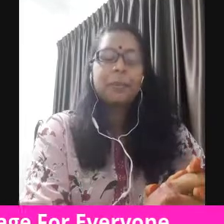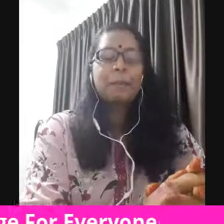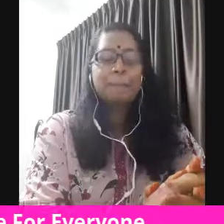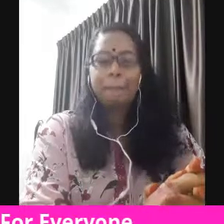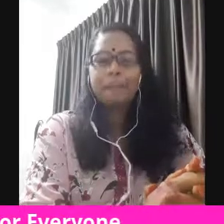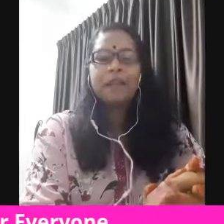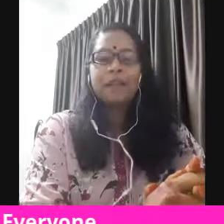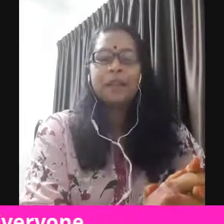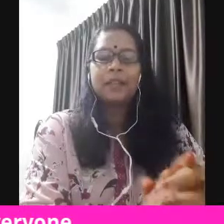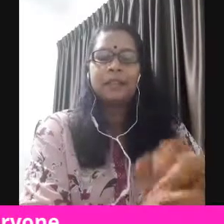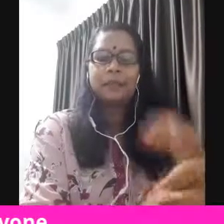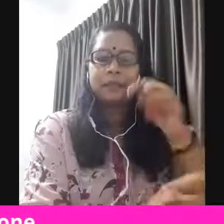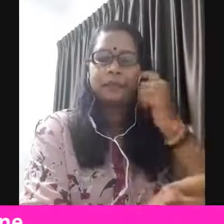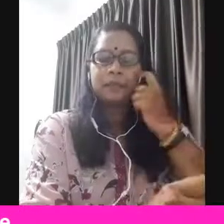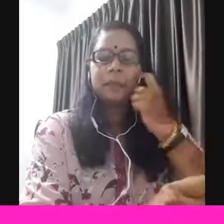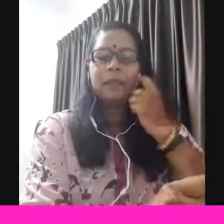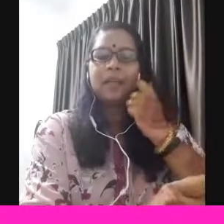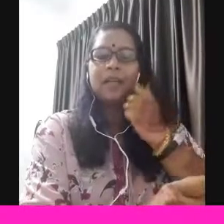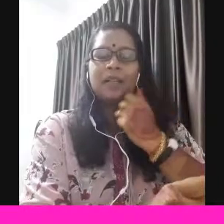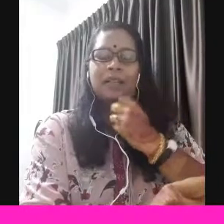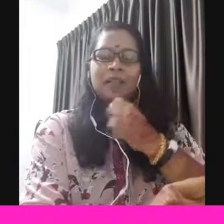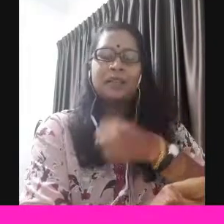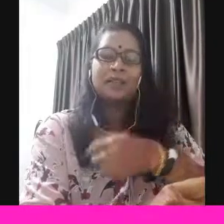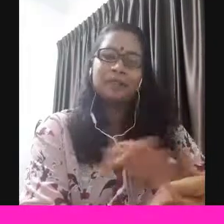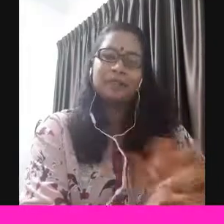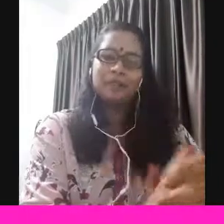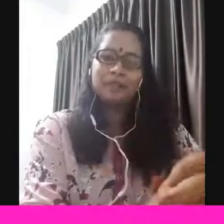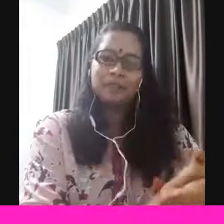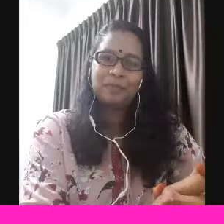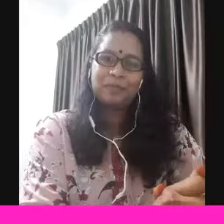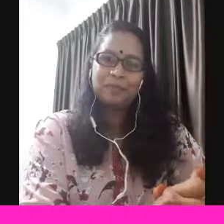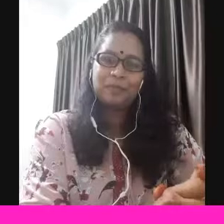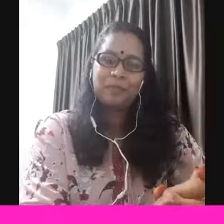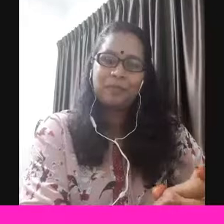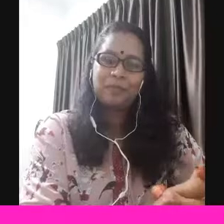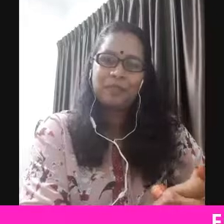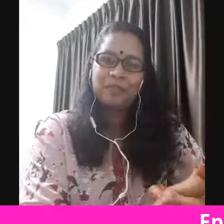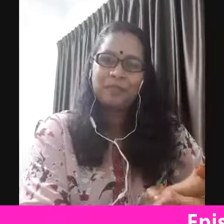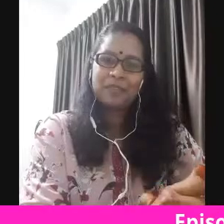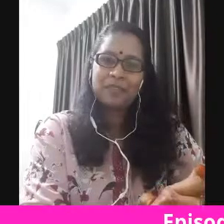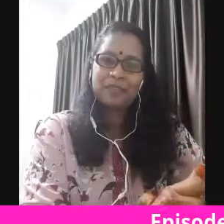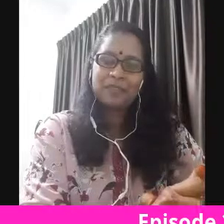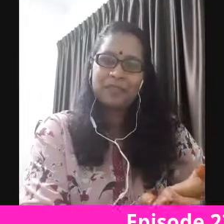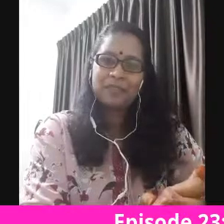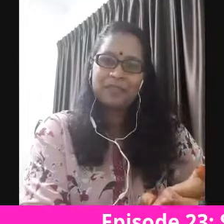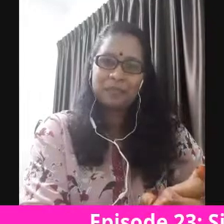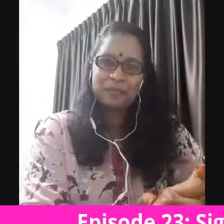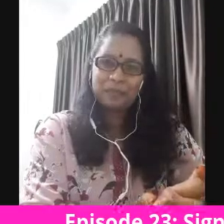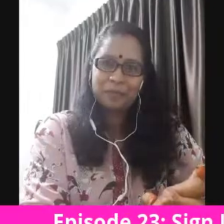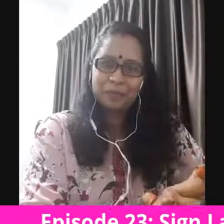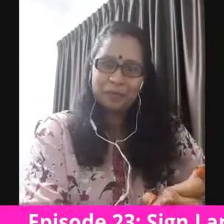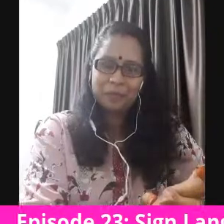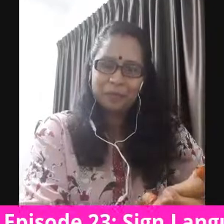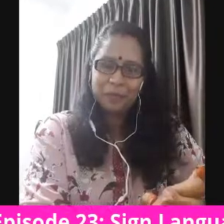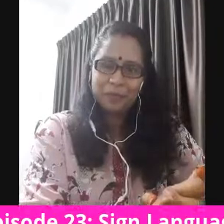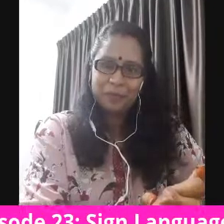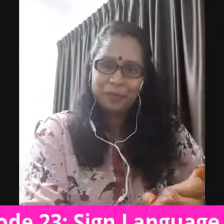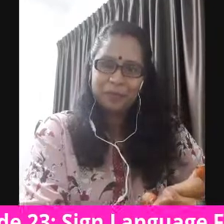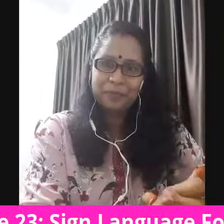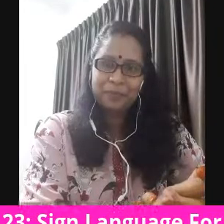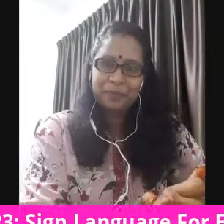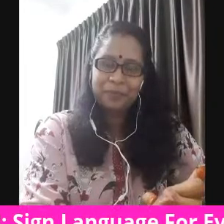lah. So that's when it's a new Mm-hmm. exposure at the age of 18 back then. So I knew about the existence of such thing as